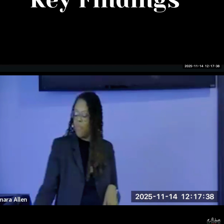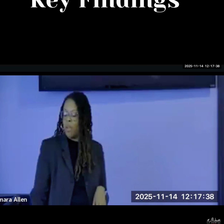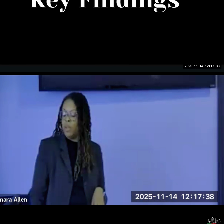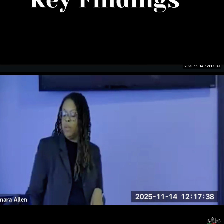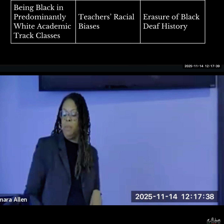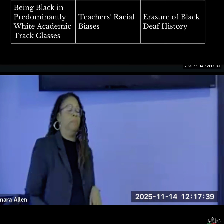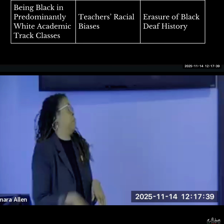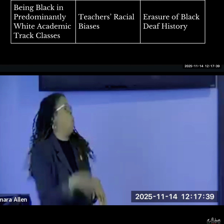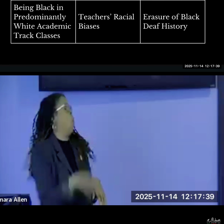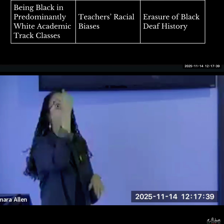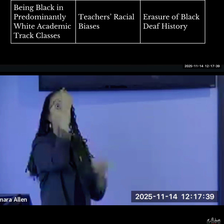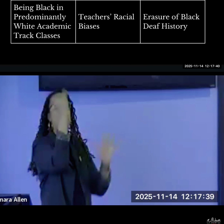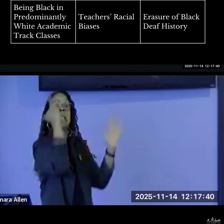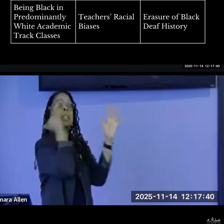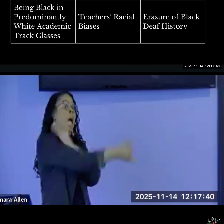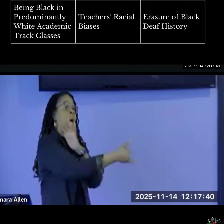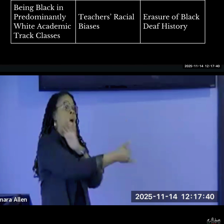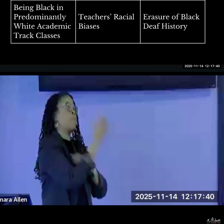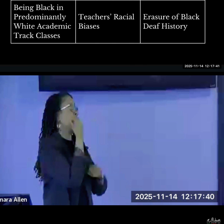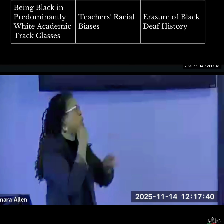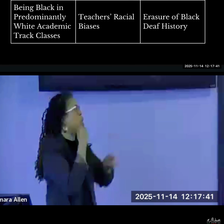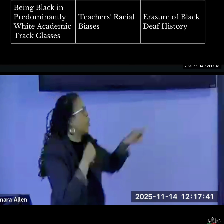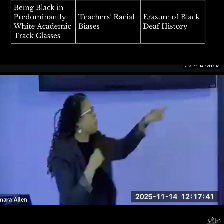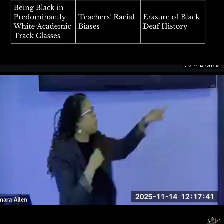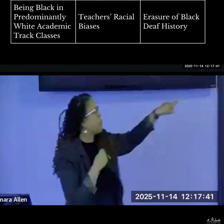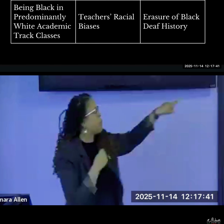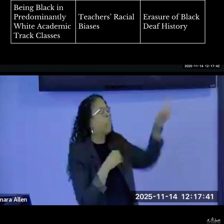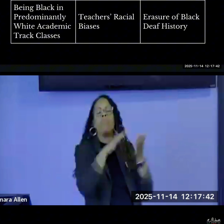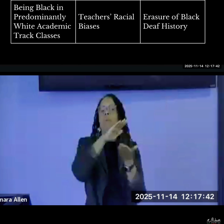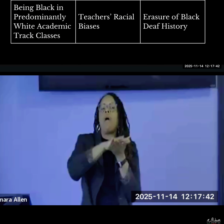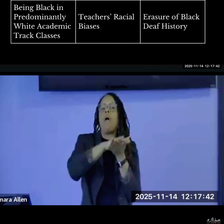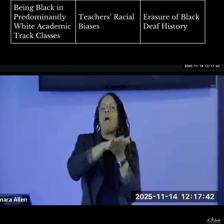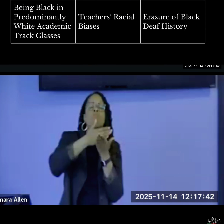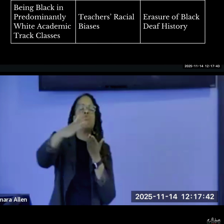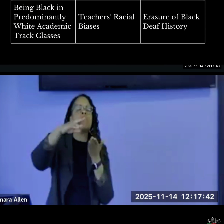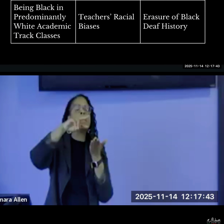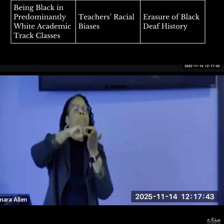participants had very similar experiences.